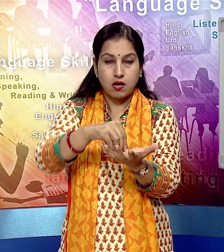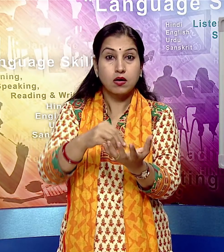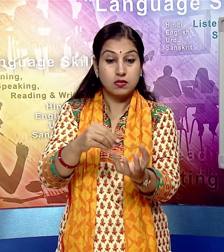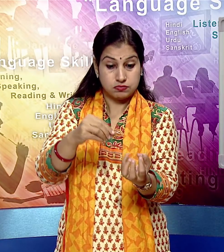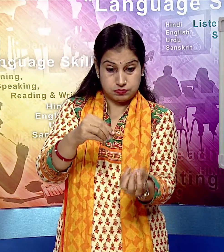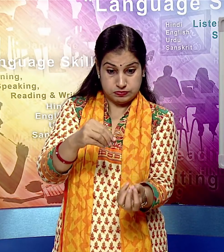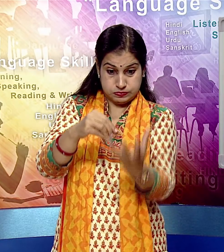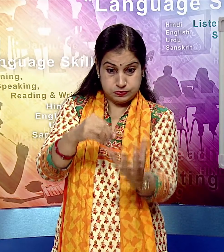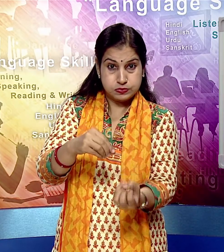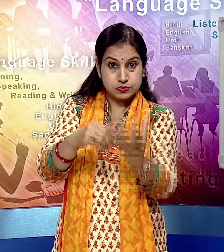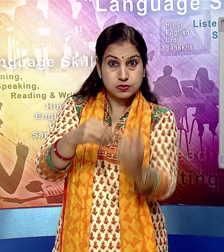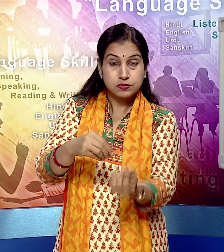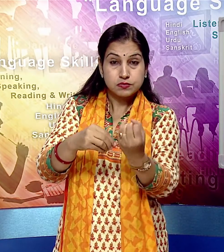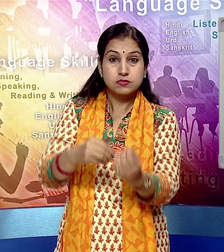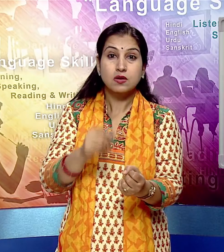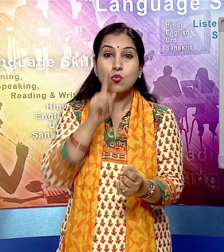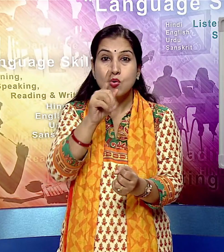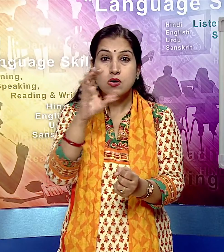for a long time.